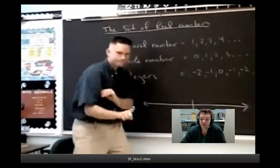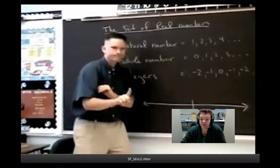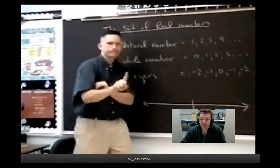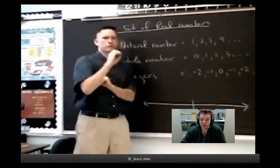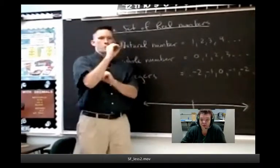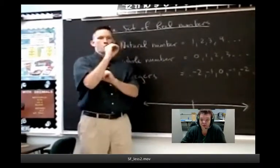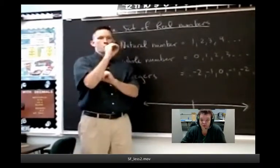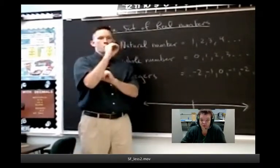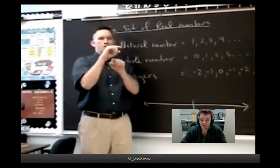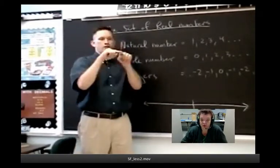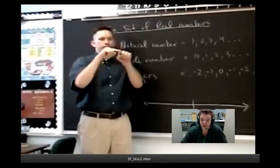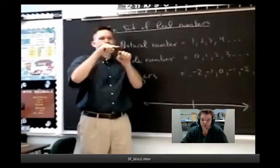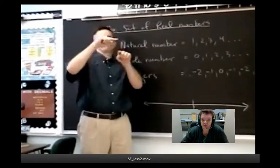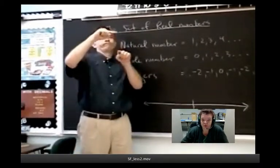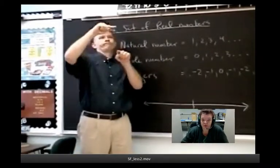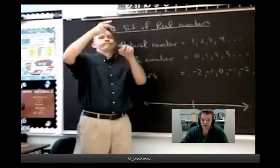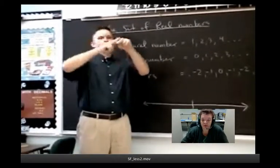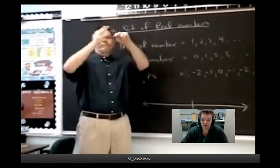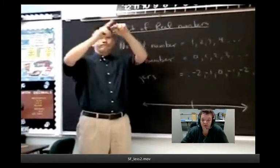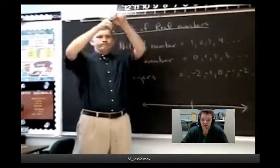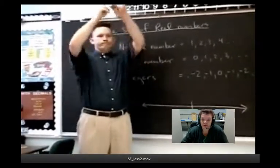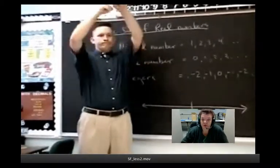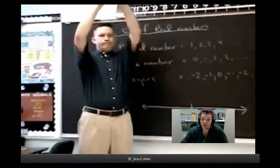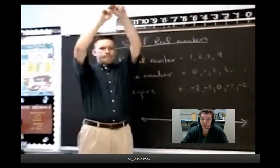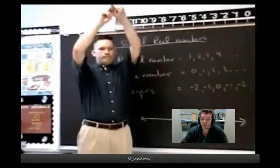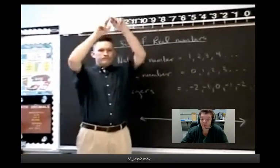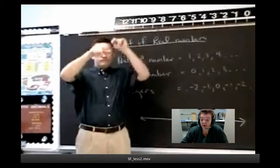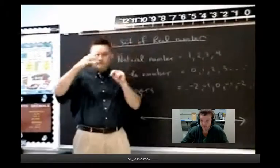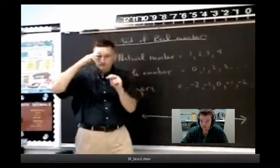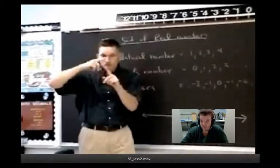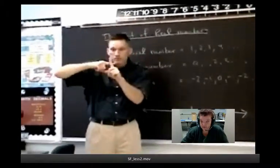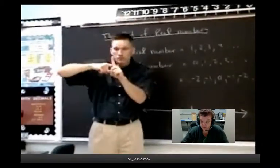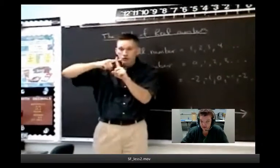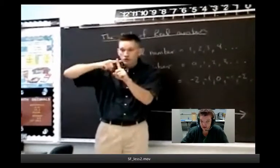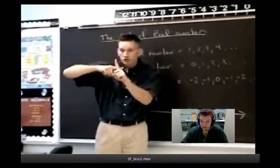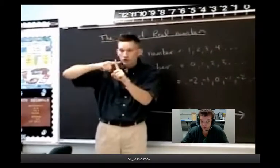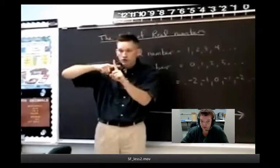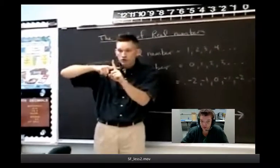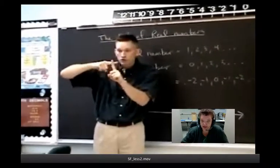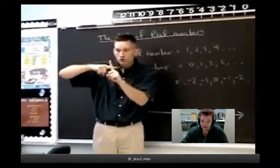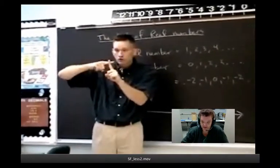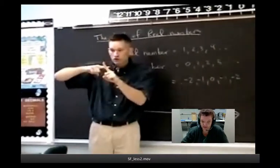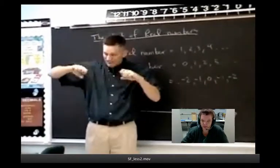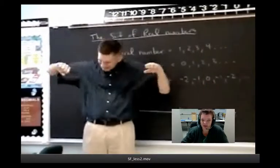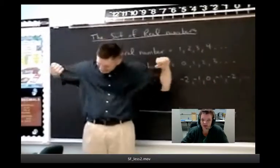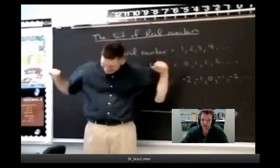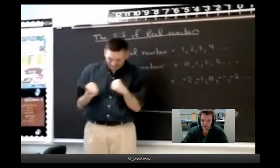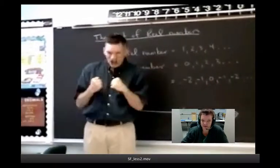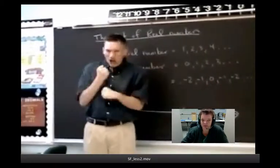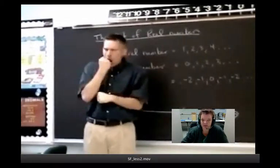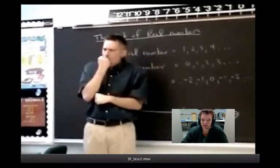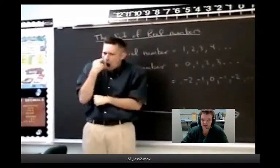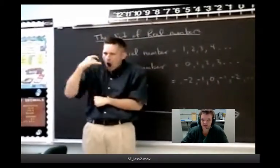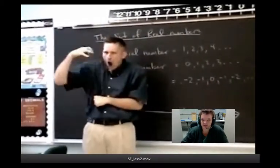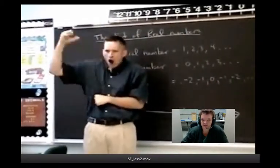Integers, those are going to include numbers both above 0 and below, like negative numbers up to 0 and then positive